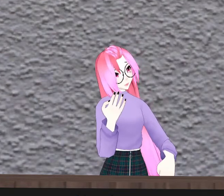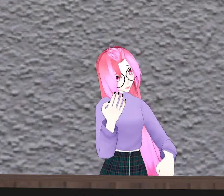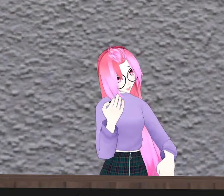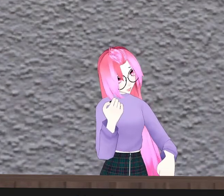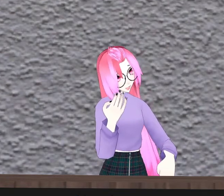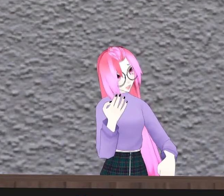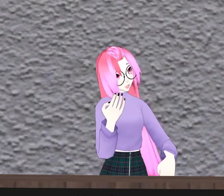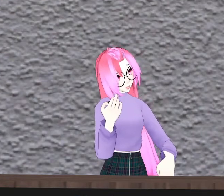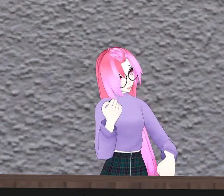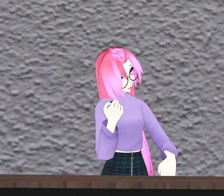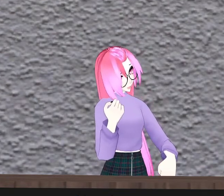14,